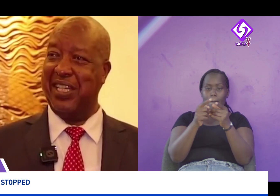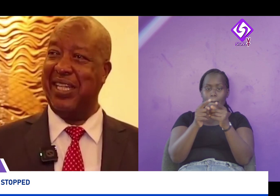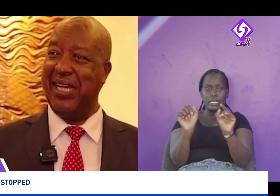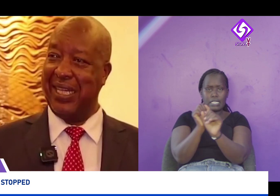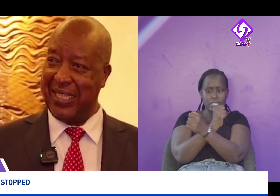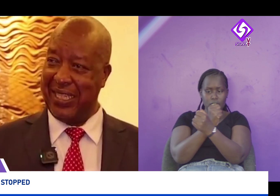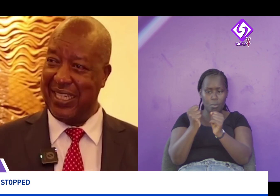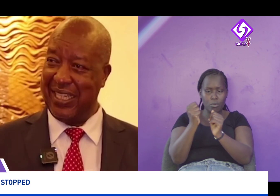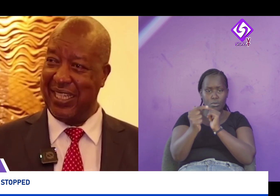an illegality.